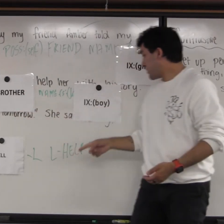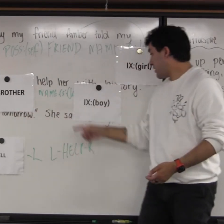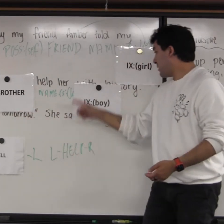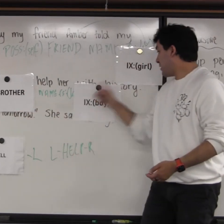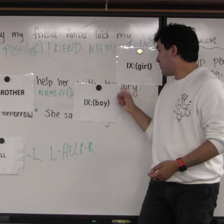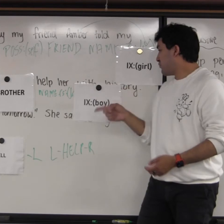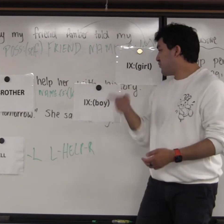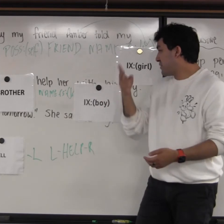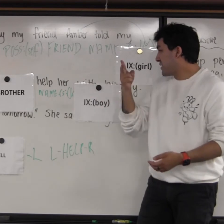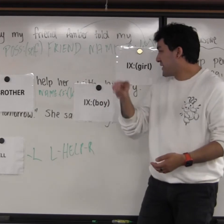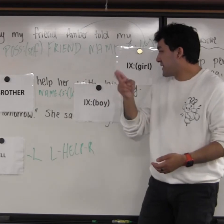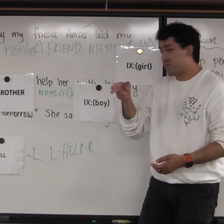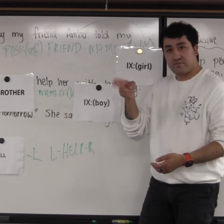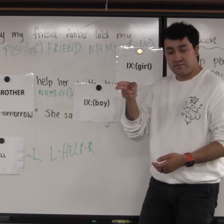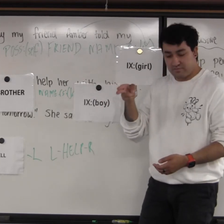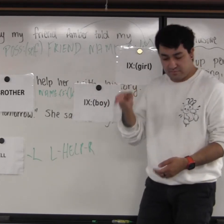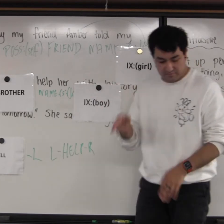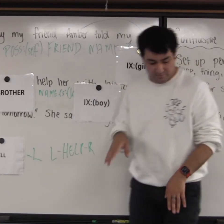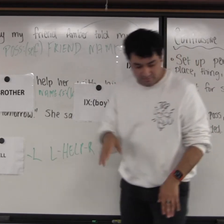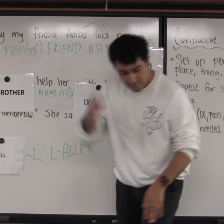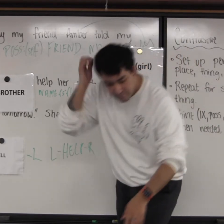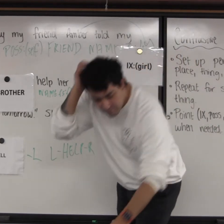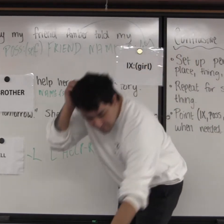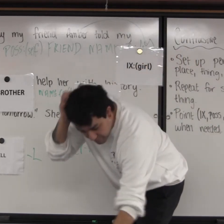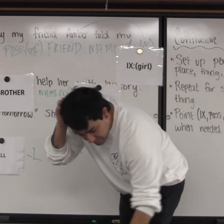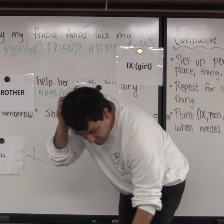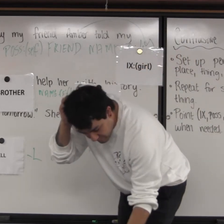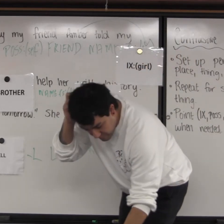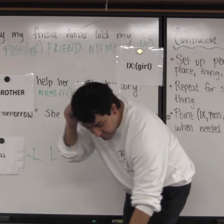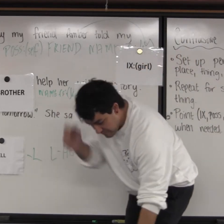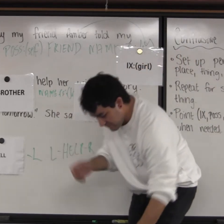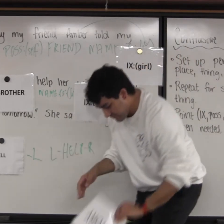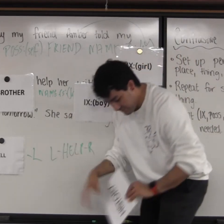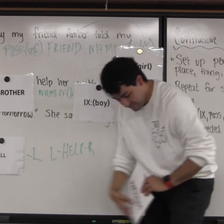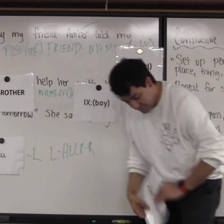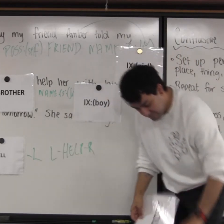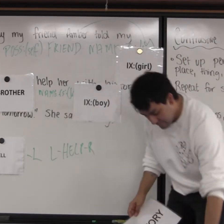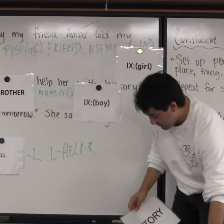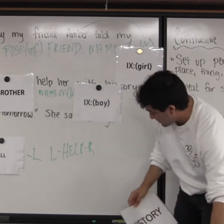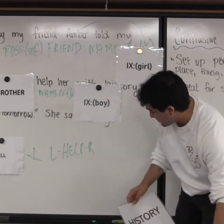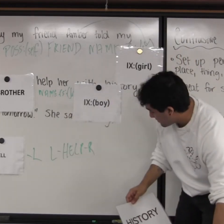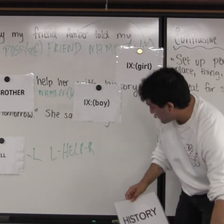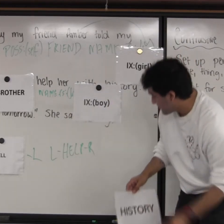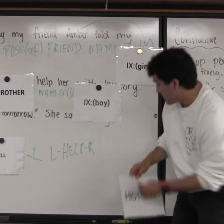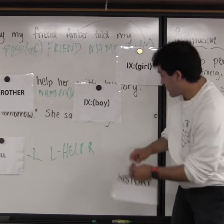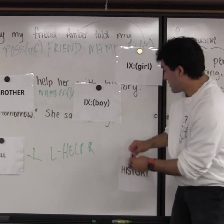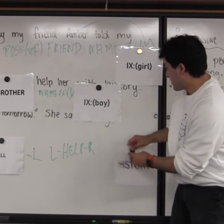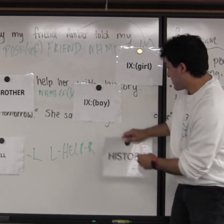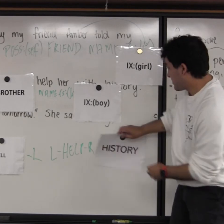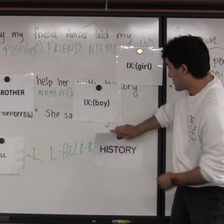also do that with the person's name as well, but R and L is sometimes just more easy or easier.